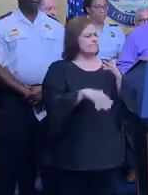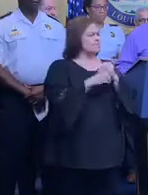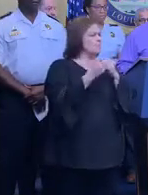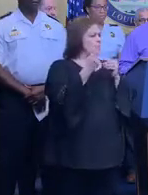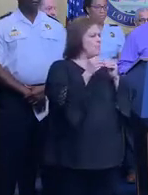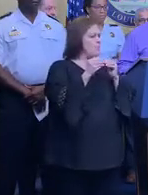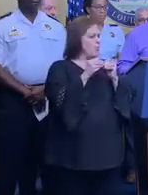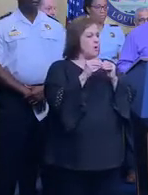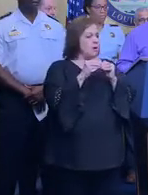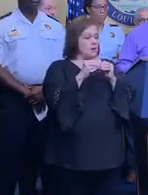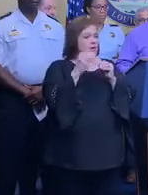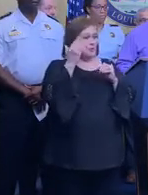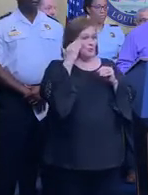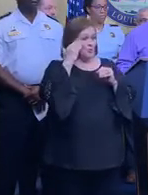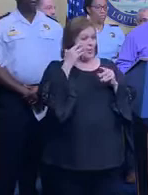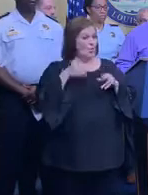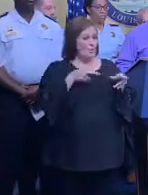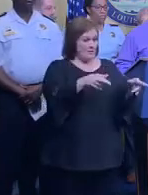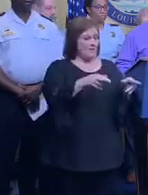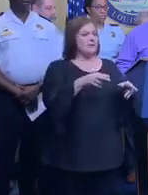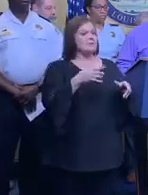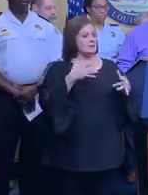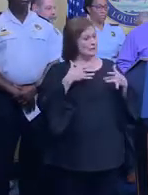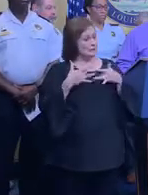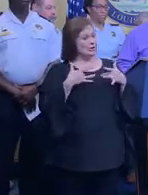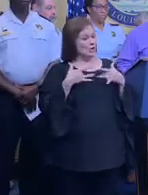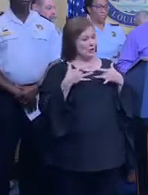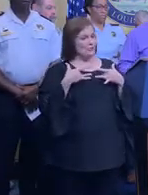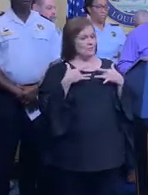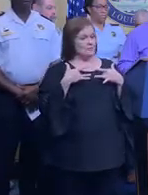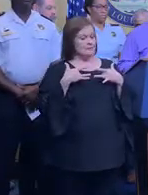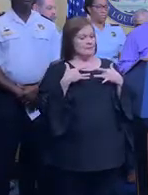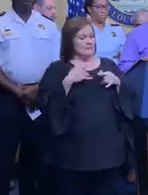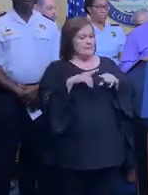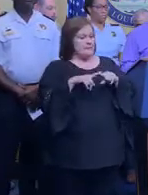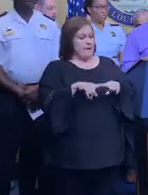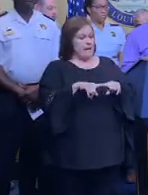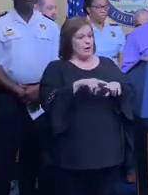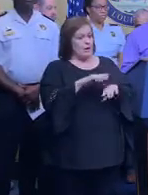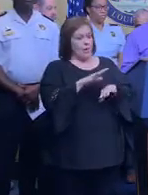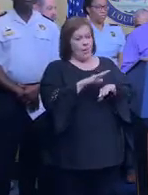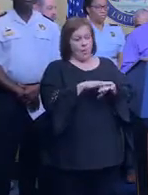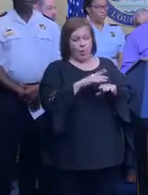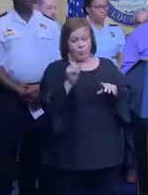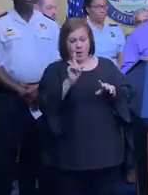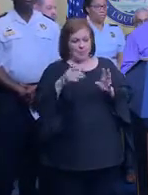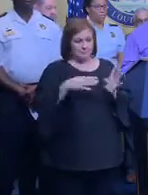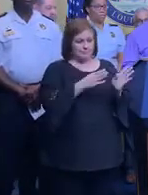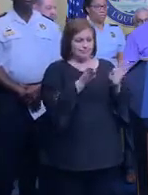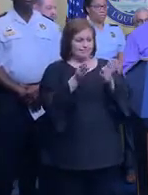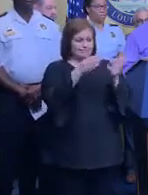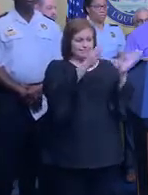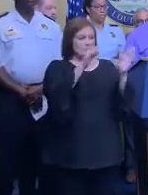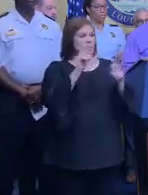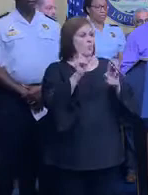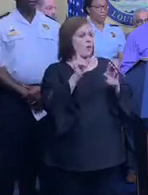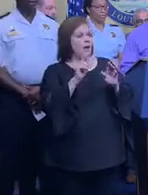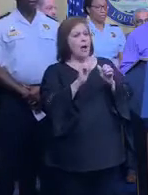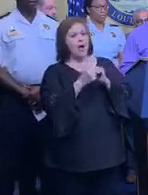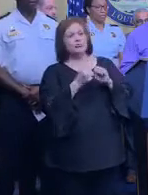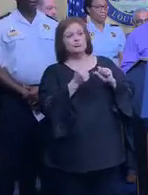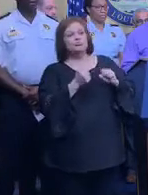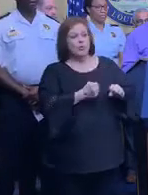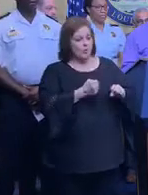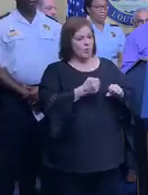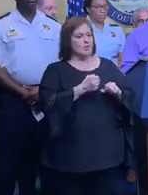thing. Obviously, the river is of concern, and depending on the exact track, on the exact intensity,